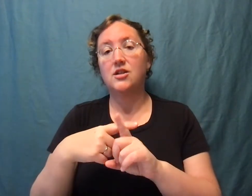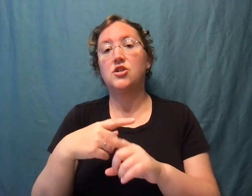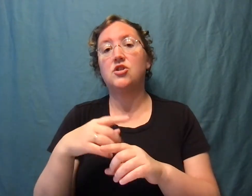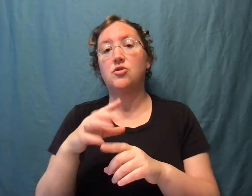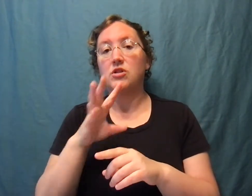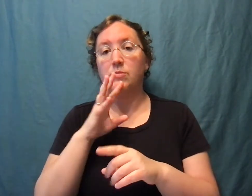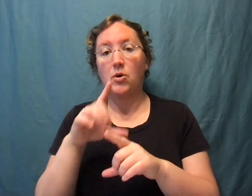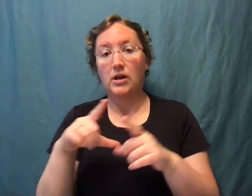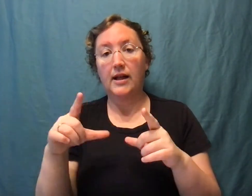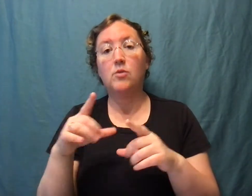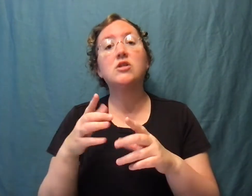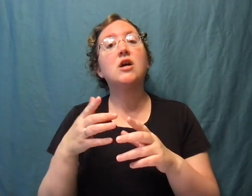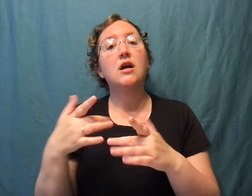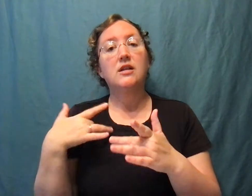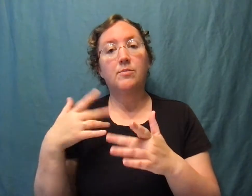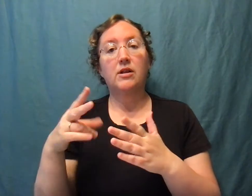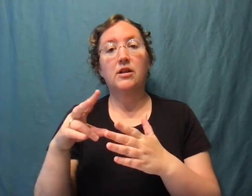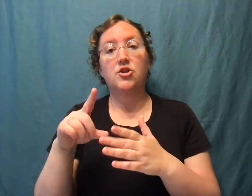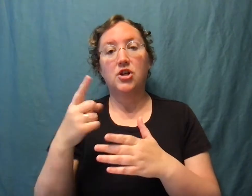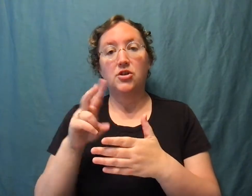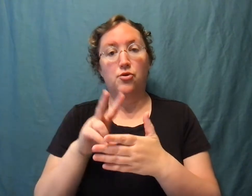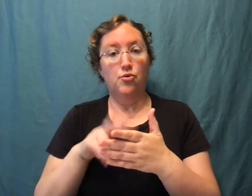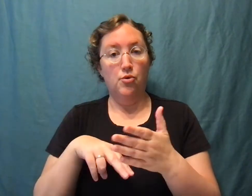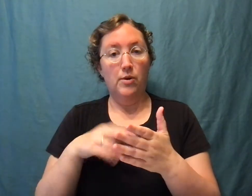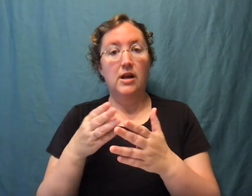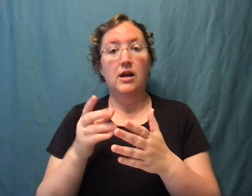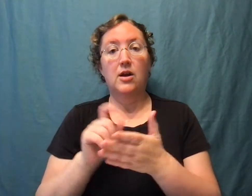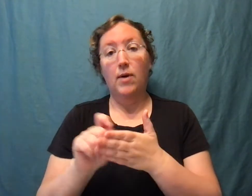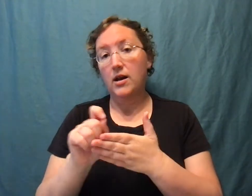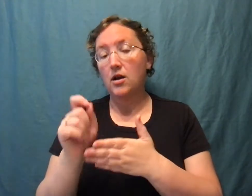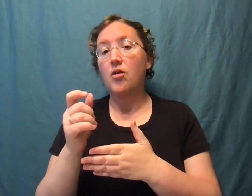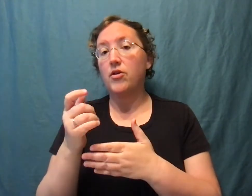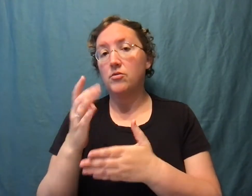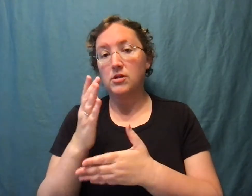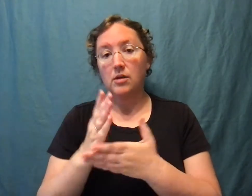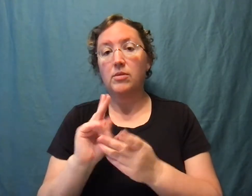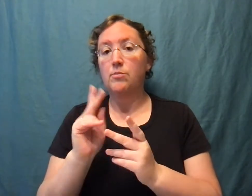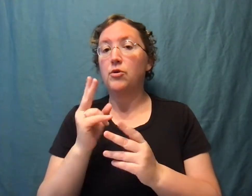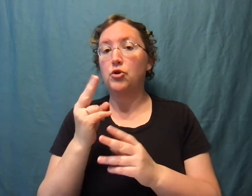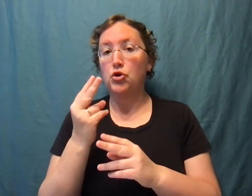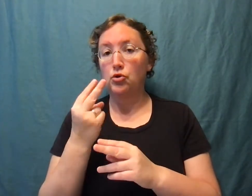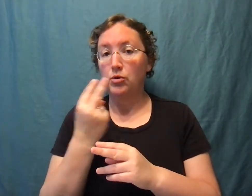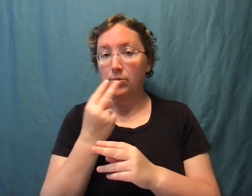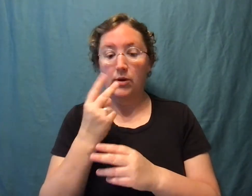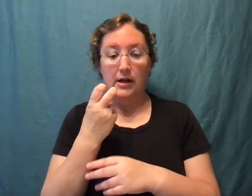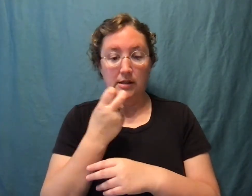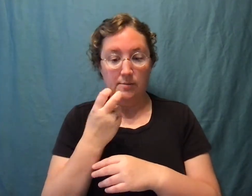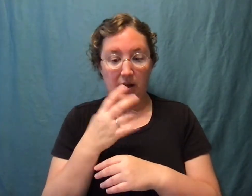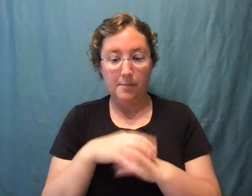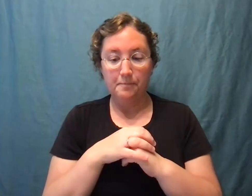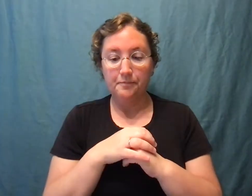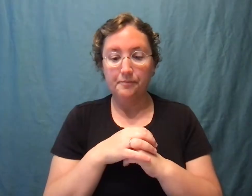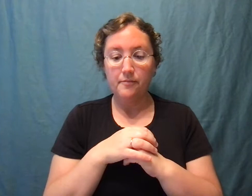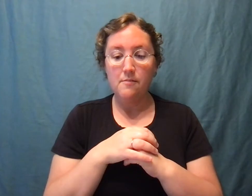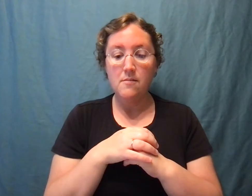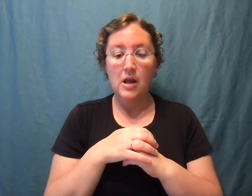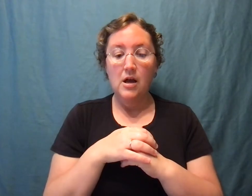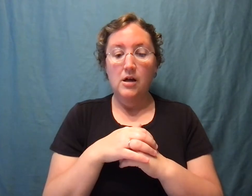to the spoken language, typically just through reading and writing, although some people do lip read and speak.